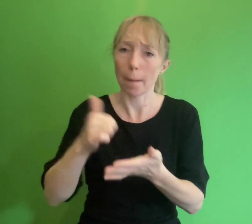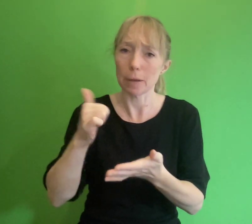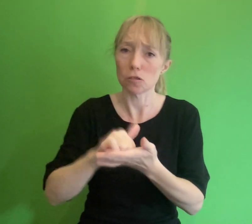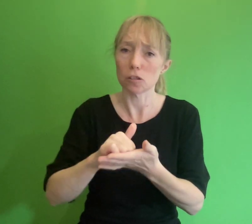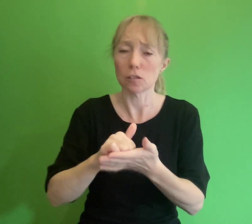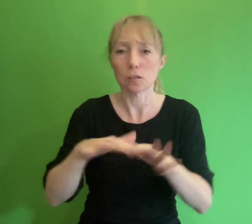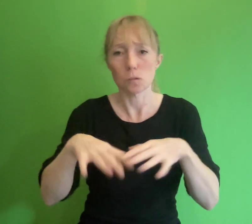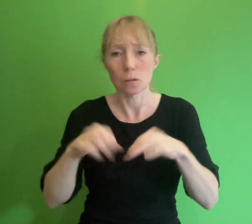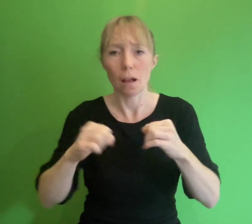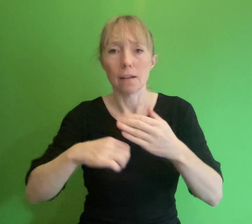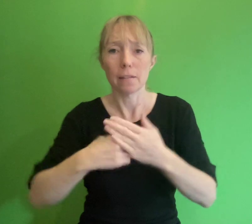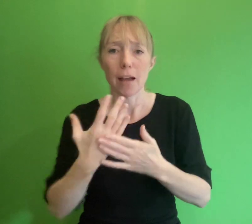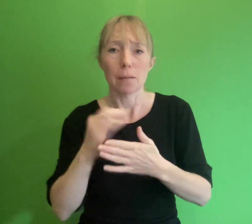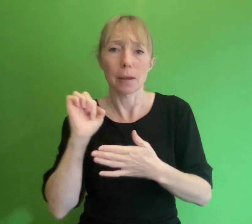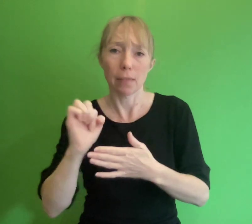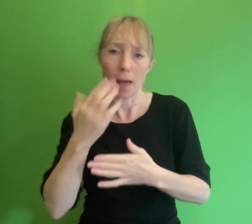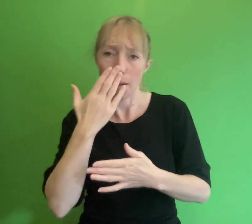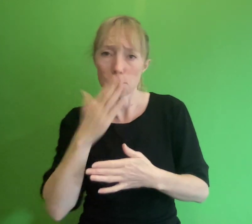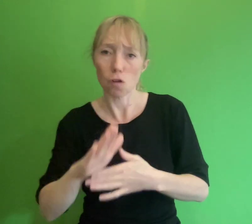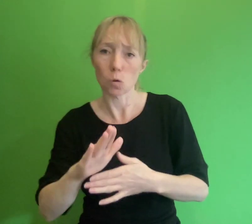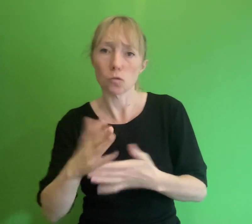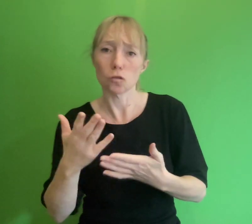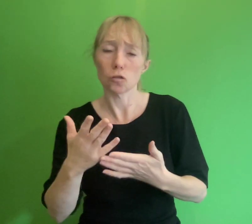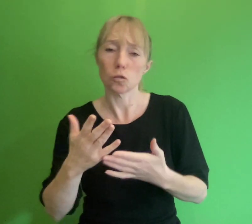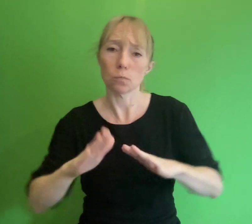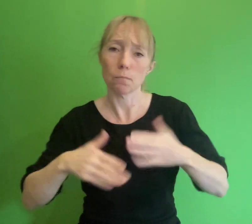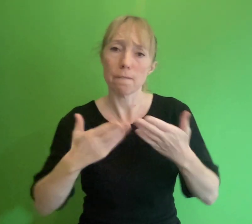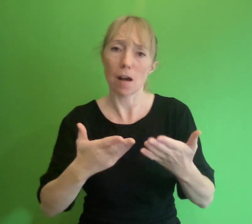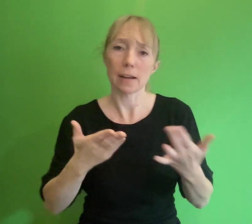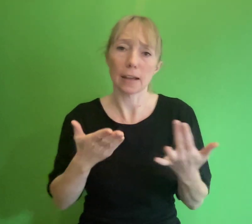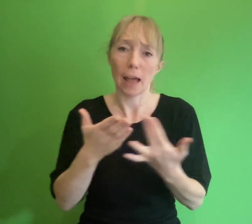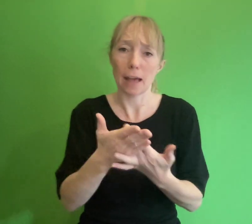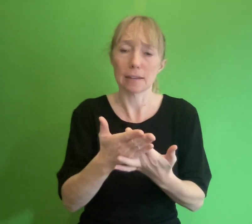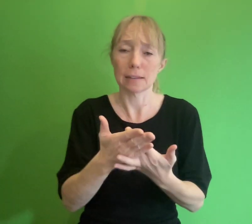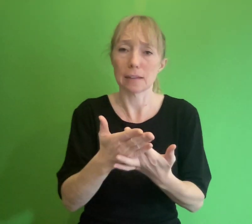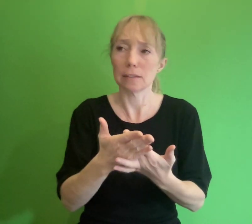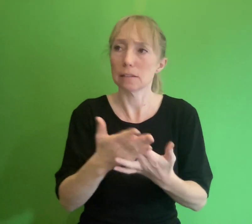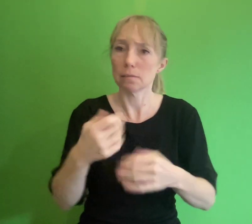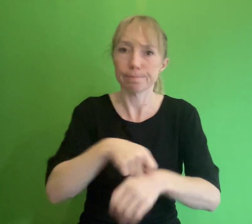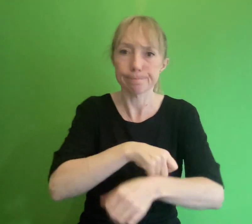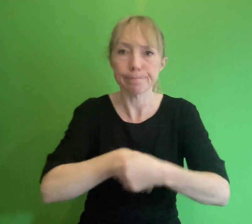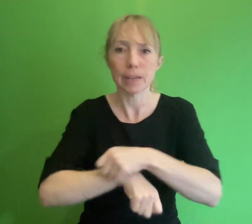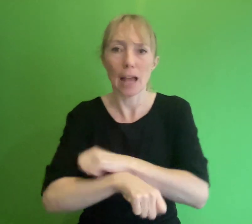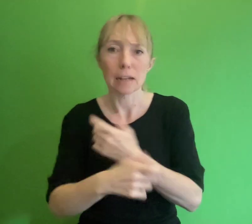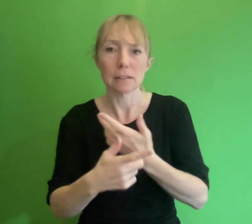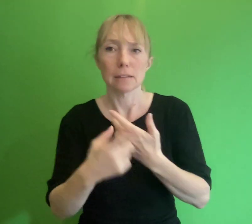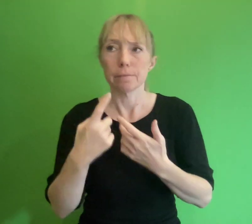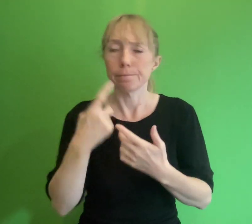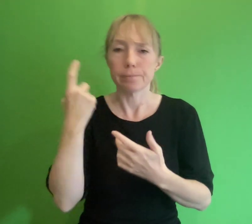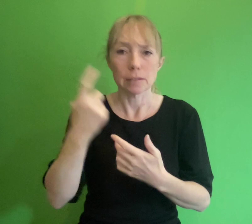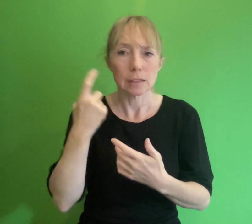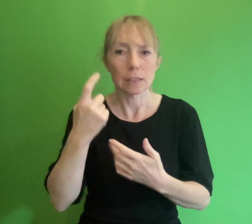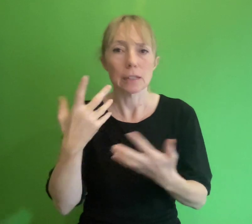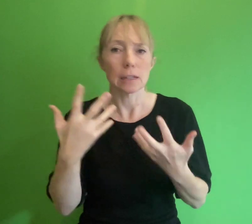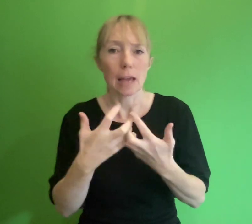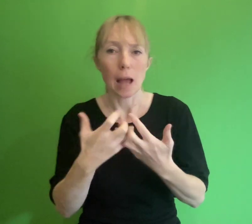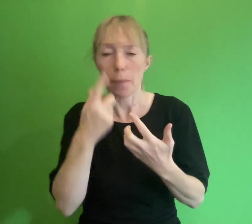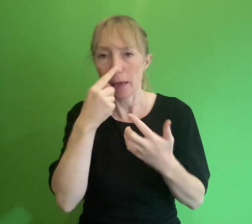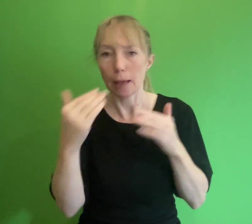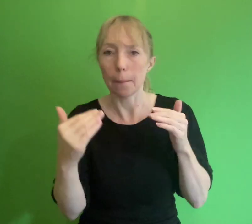start developing their approach to providing access and be active in thinking about the ways they can meet people where they are